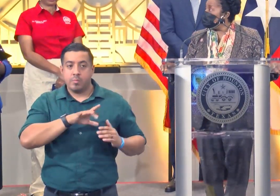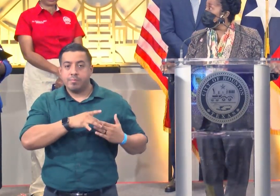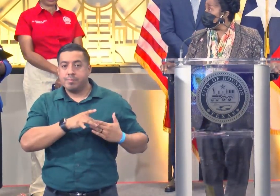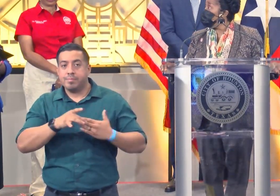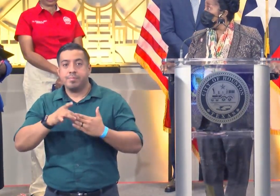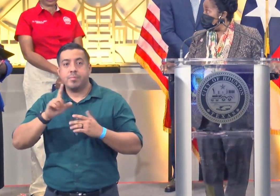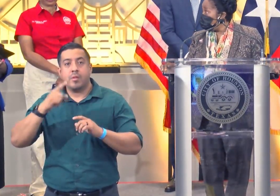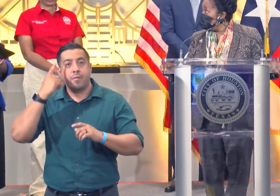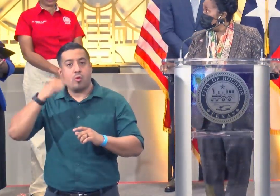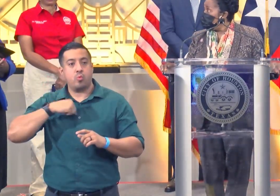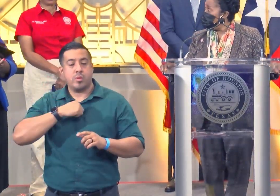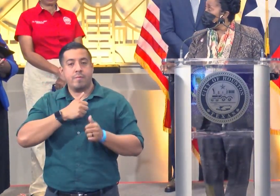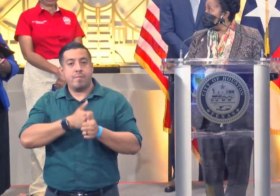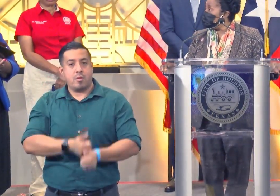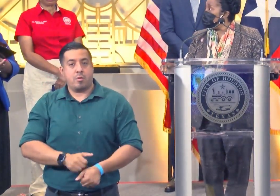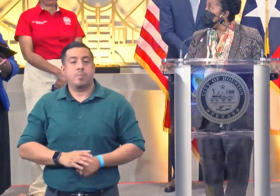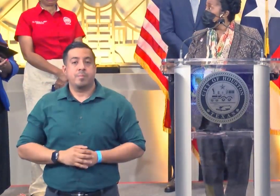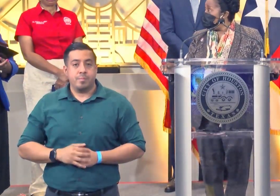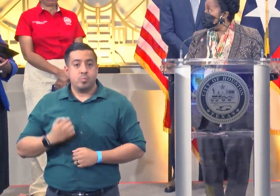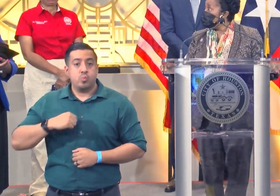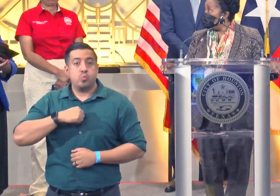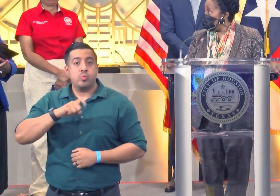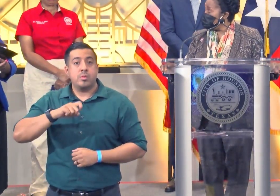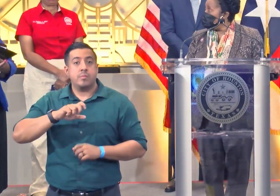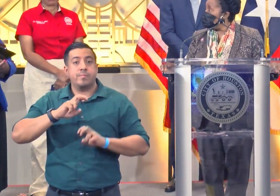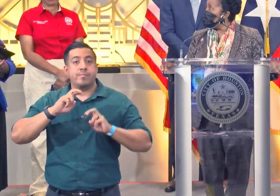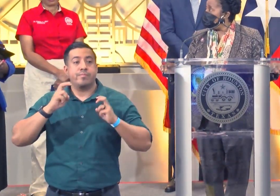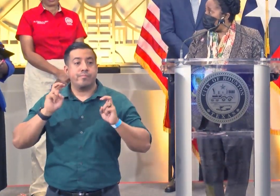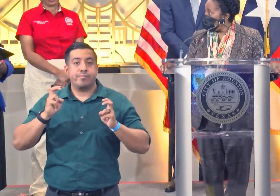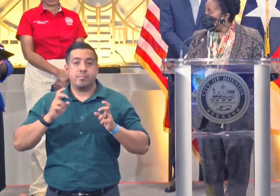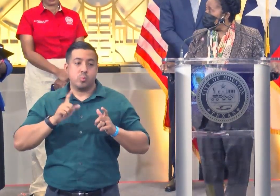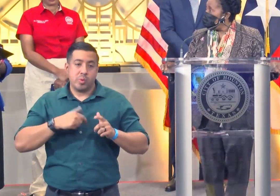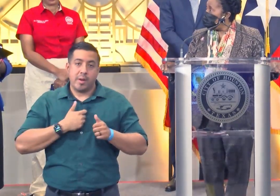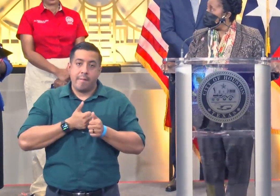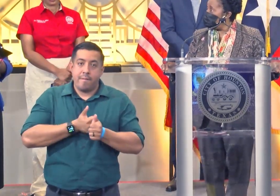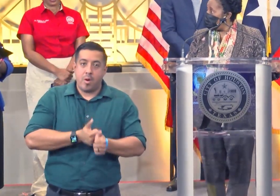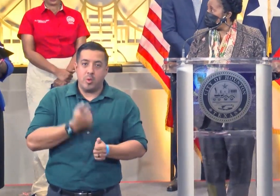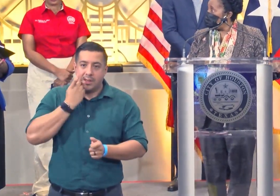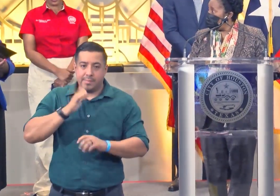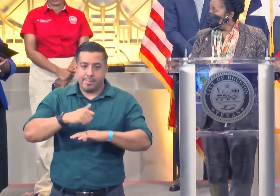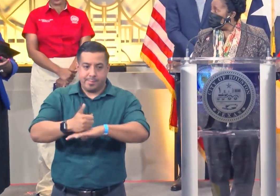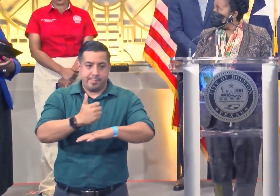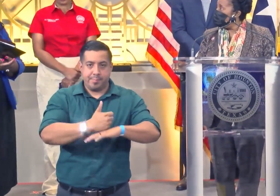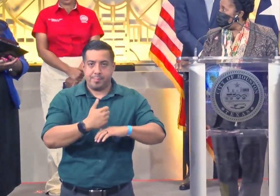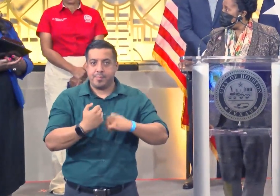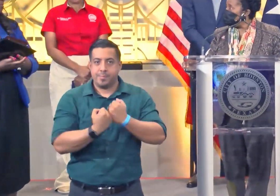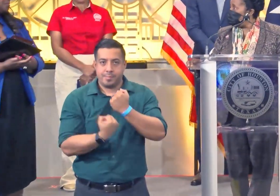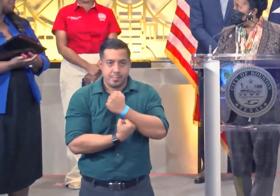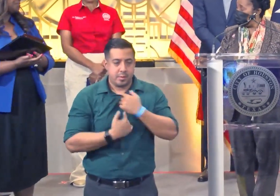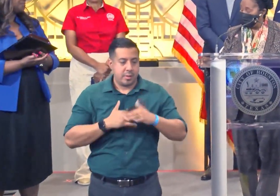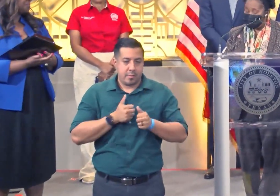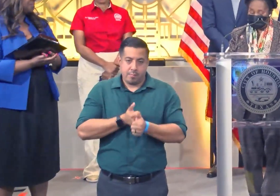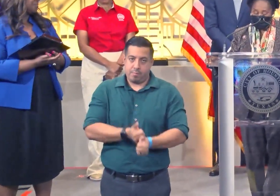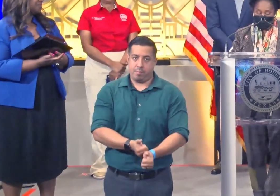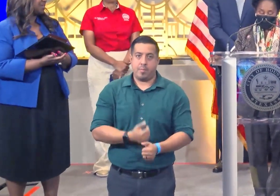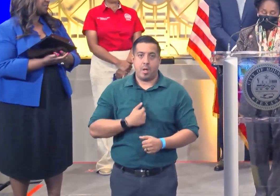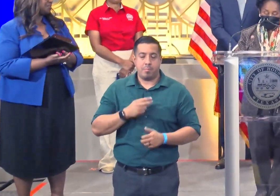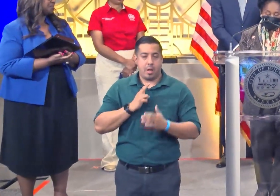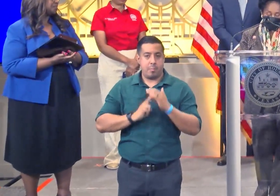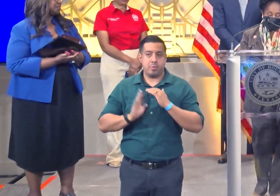you have left for us to follow. We simply need to get on the yellow brick road and follow the leadership you've given. I'm humbled by your